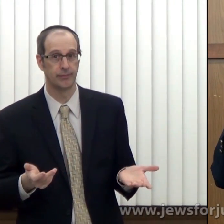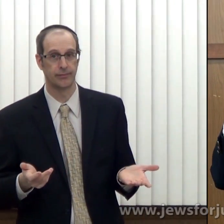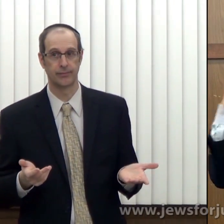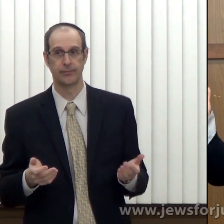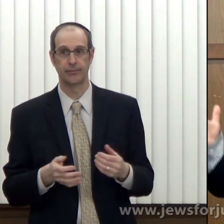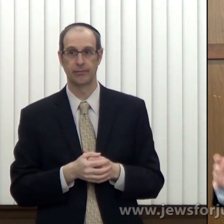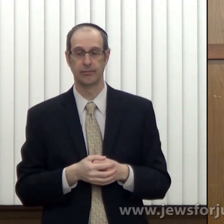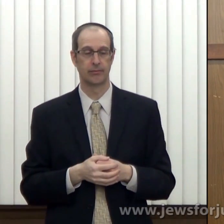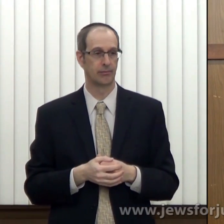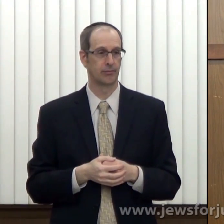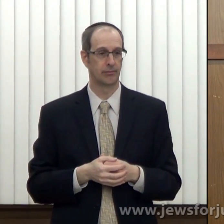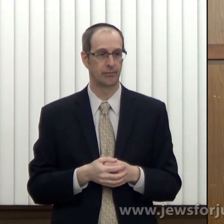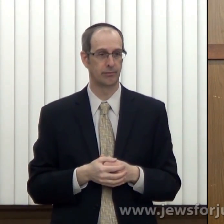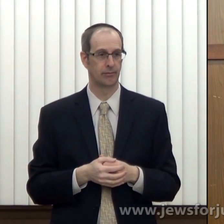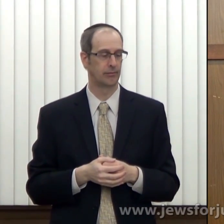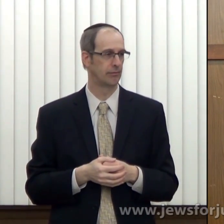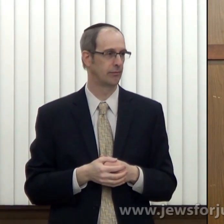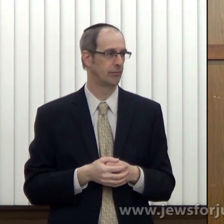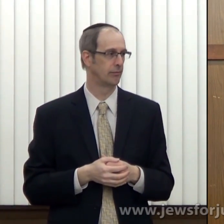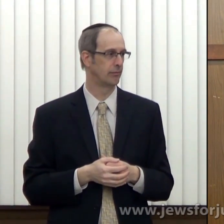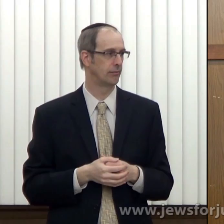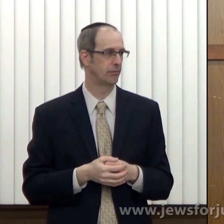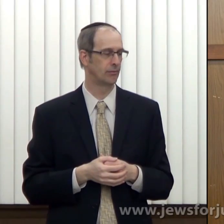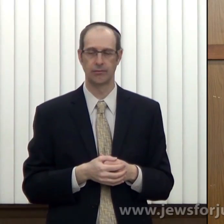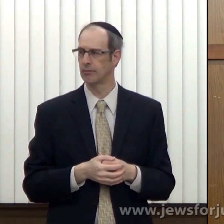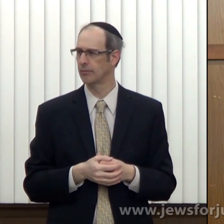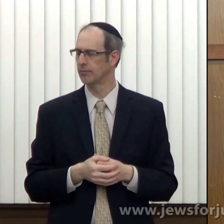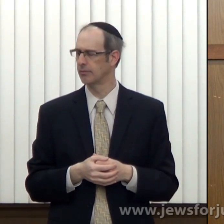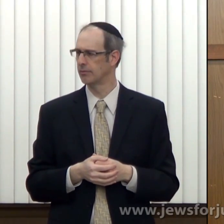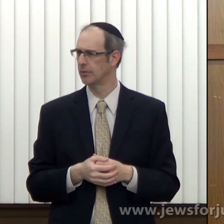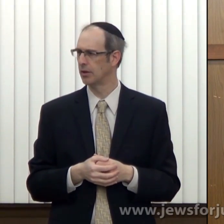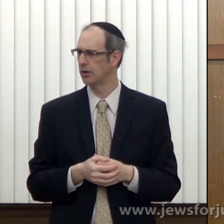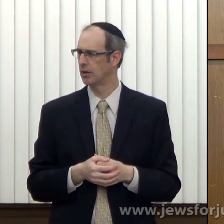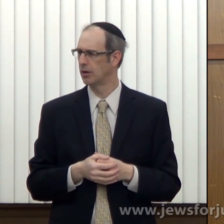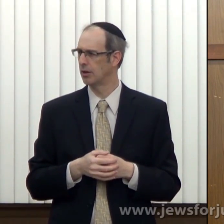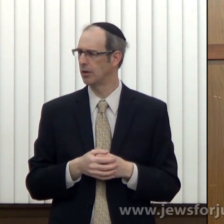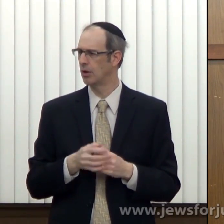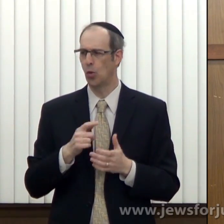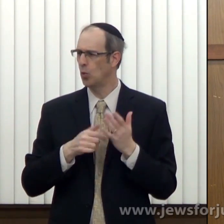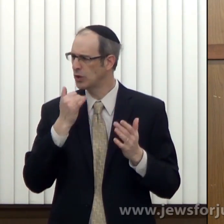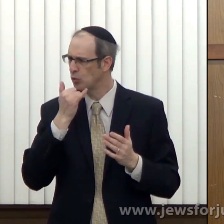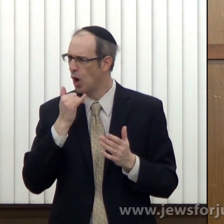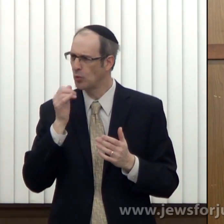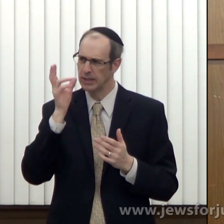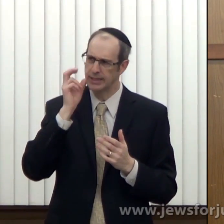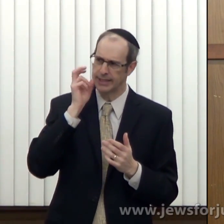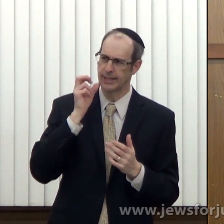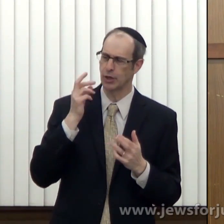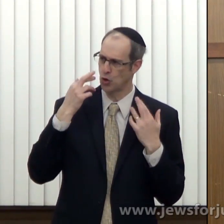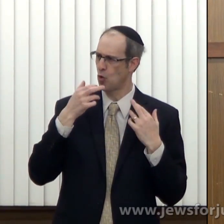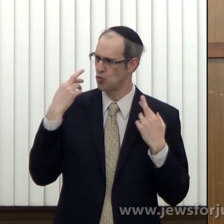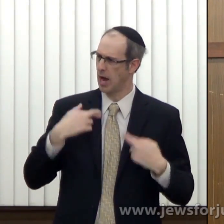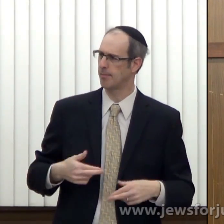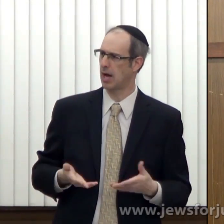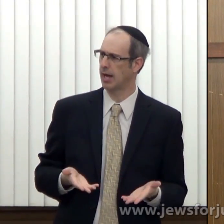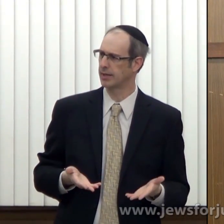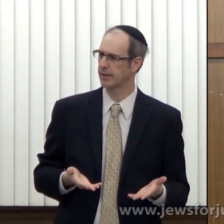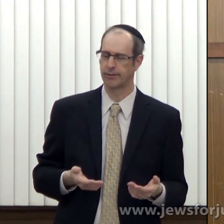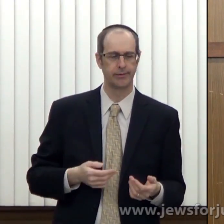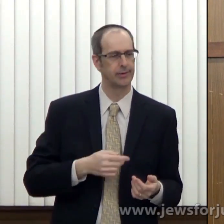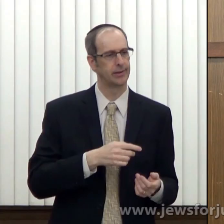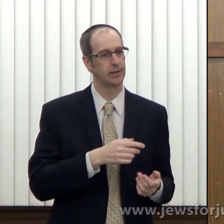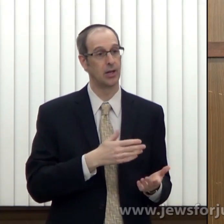we listen to what the rabbis teach. I said, what's wrong with listening to the rabbis? So he said,